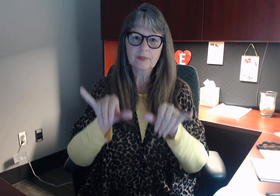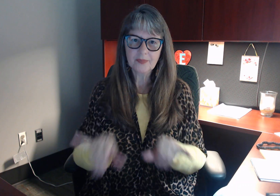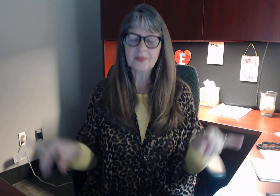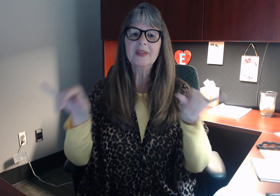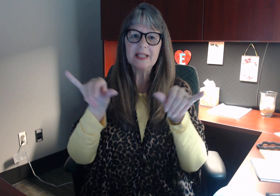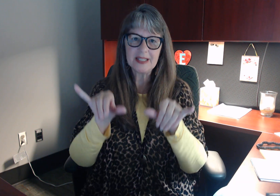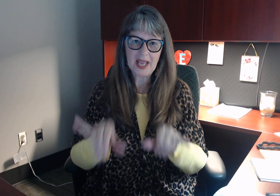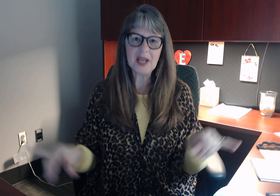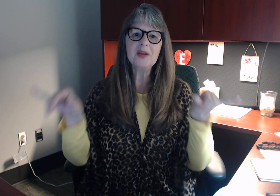it's the same